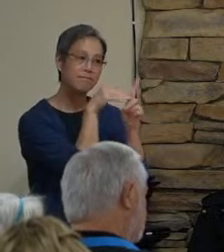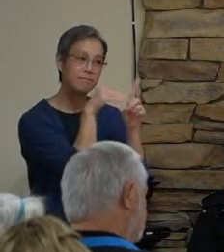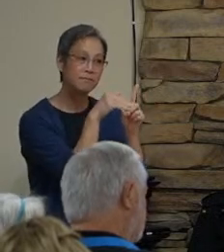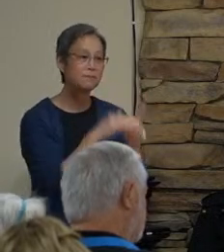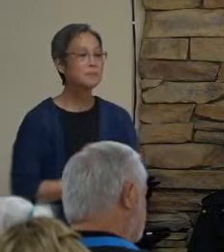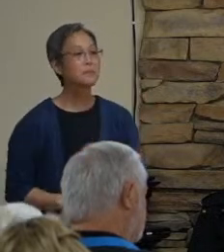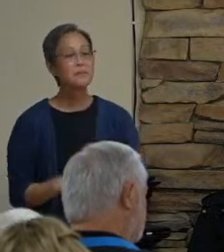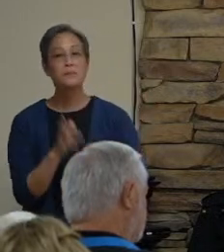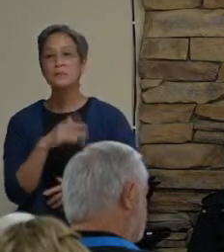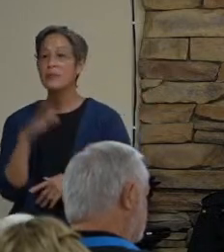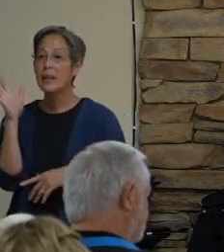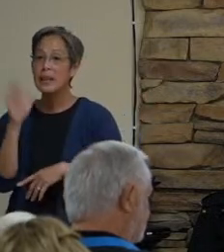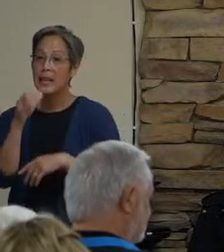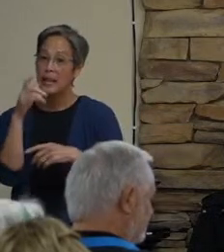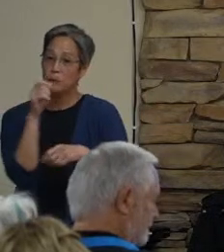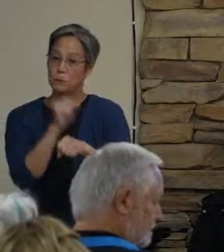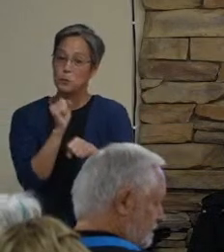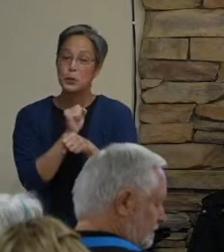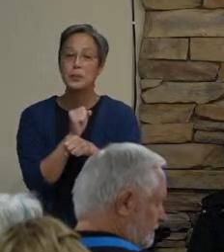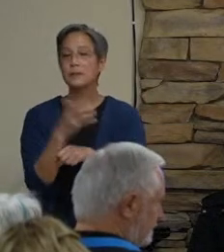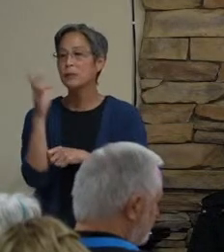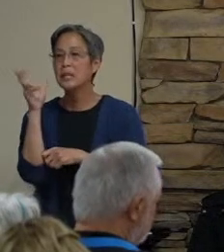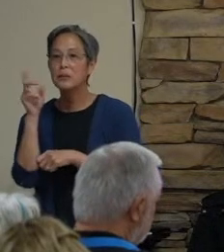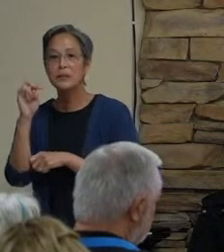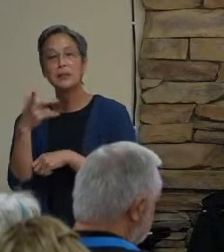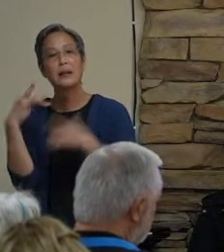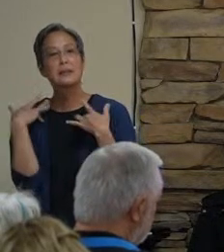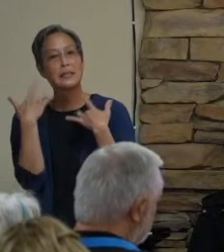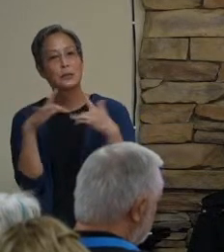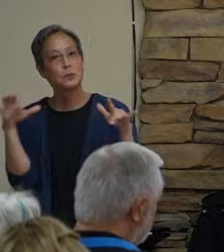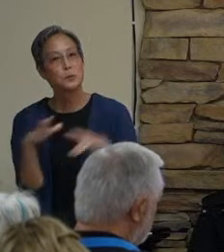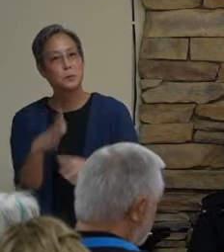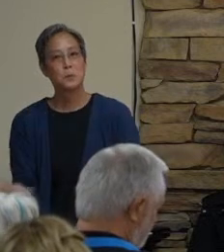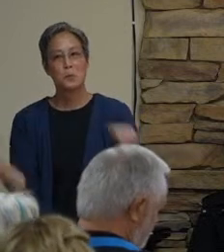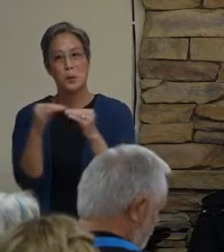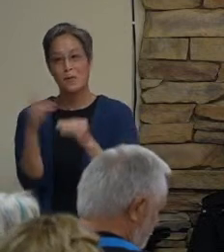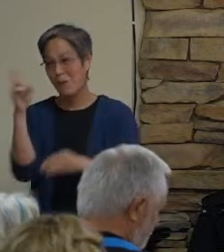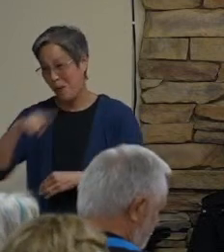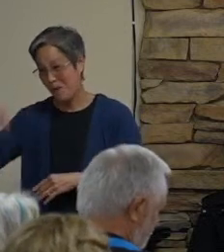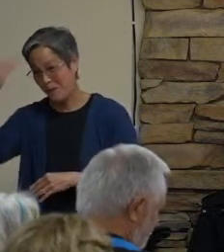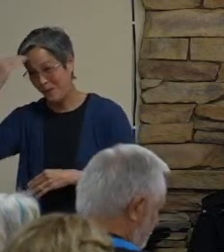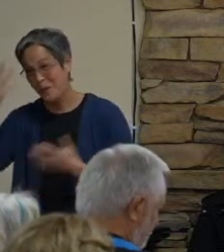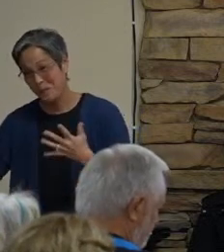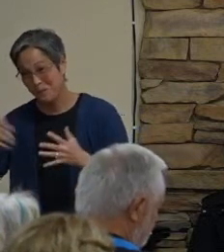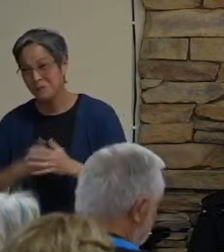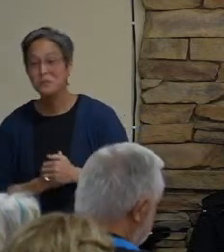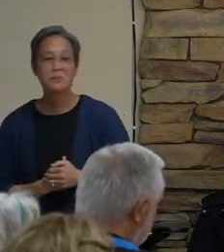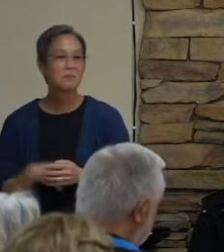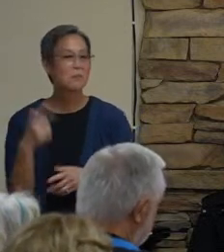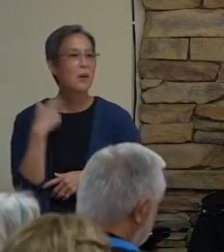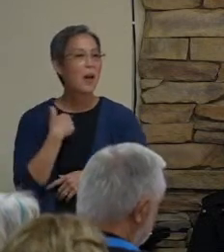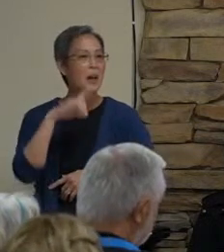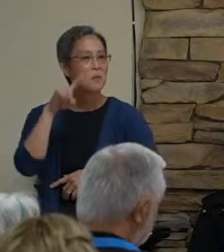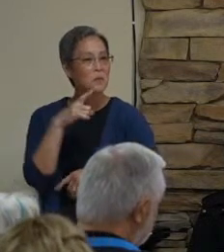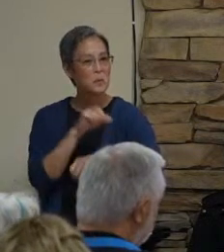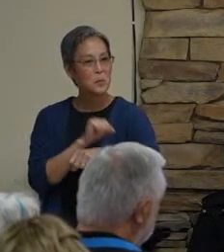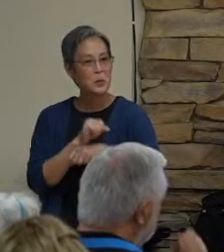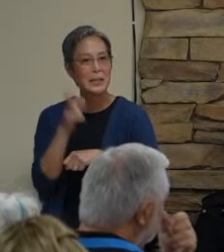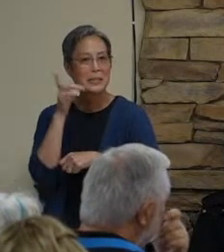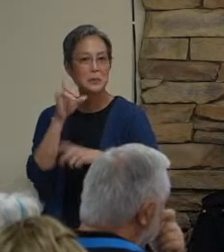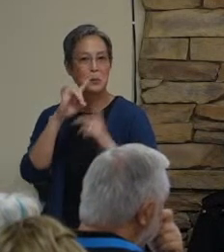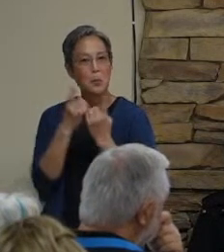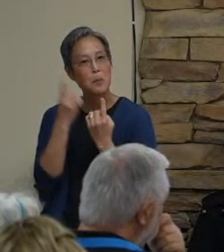physical tasks, a hearing dog is so much more, as you guys have all grown to know. I've only been working in the hearing department